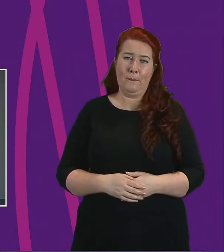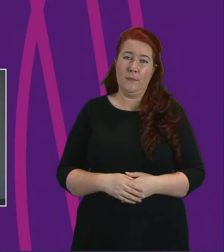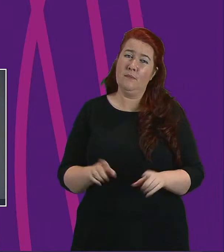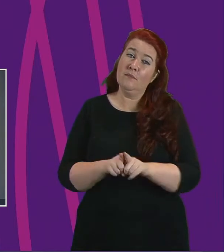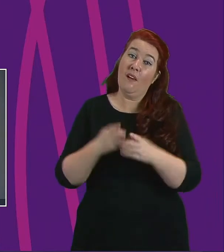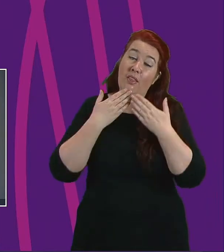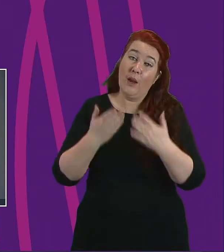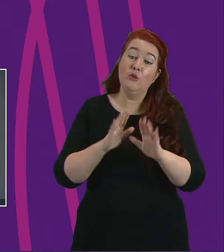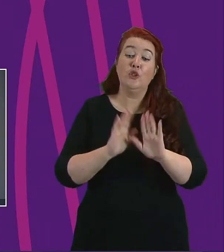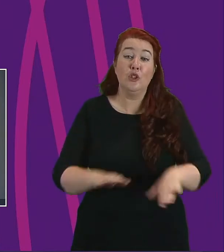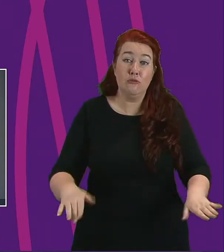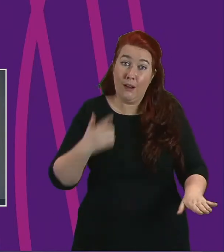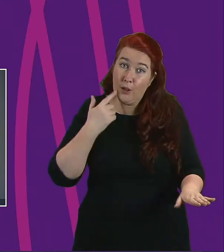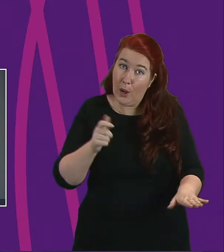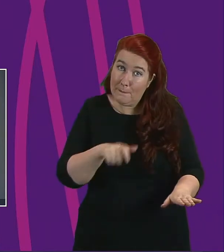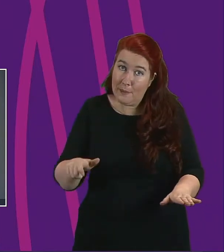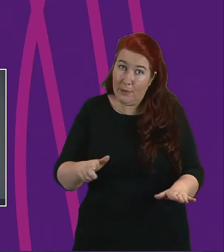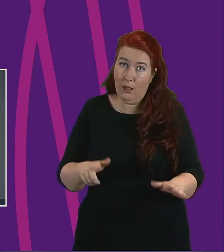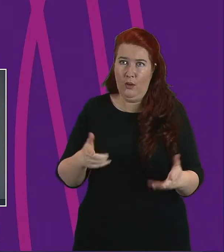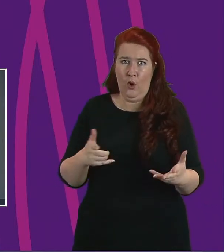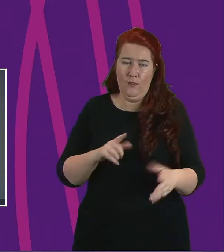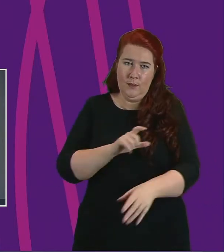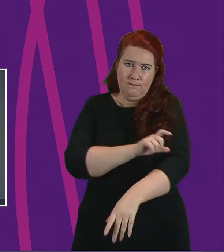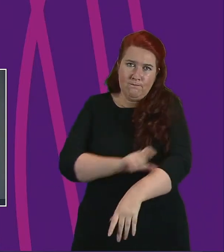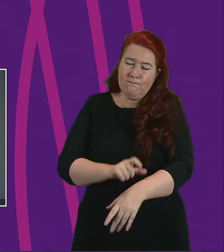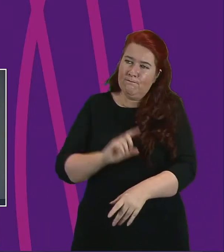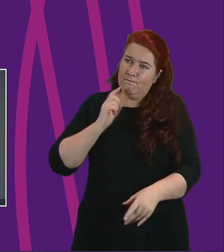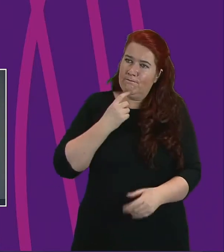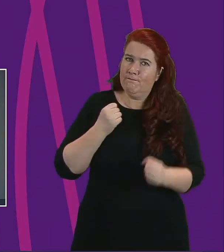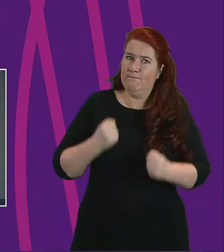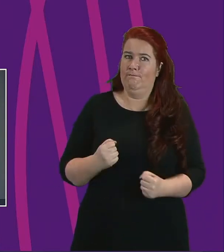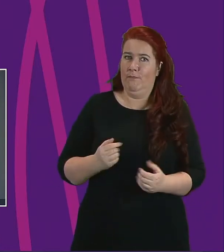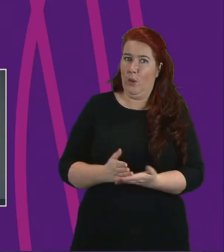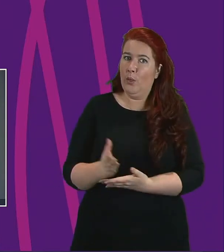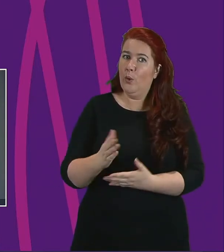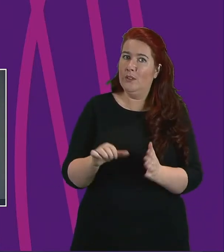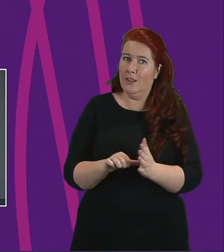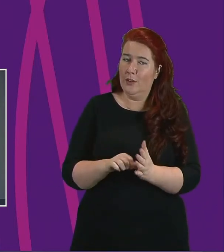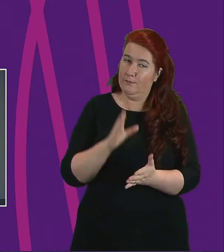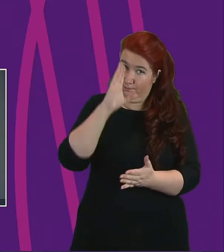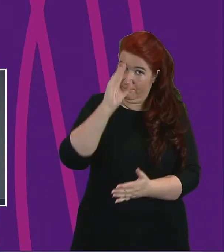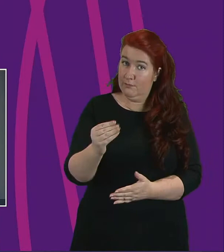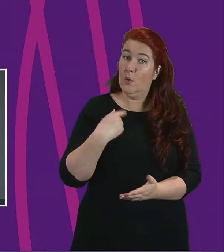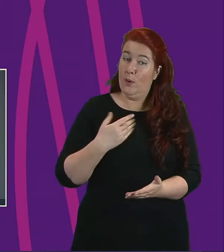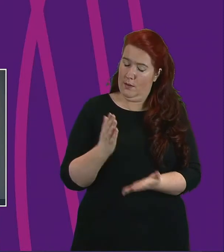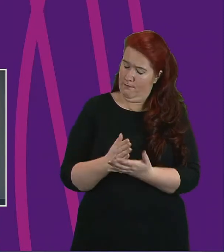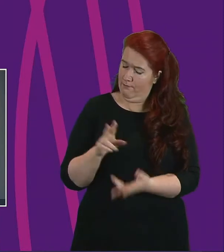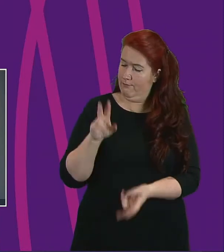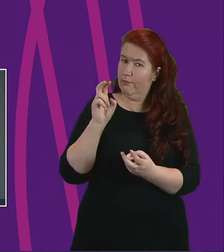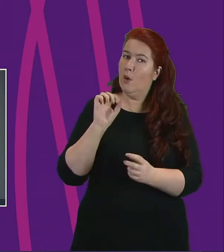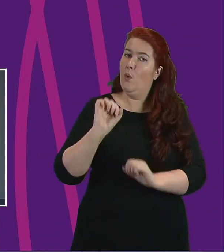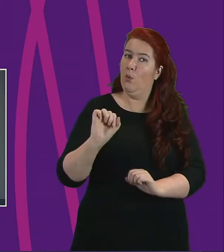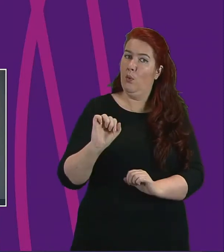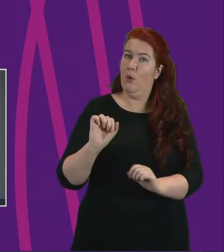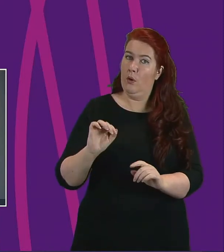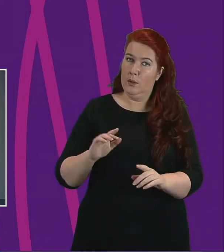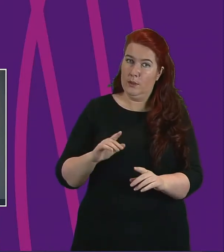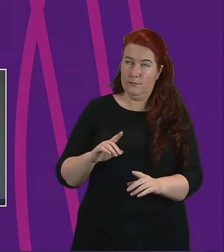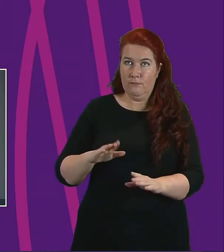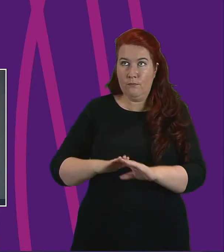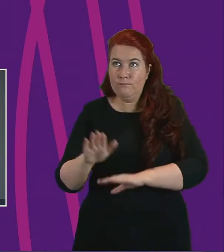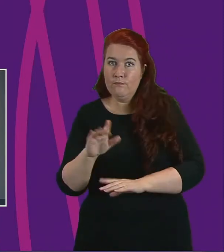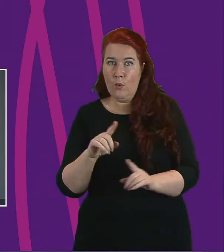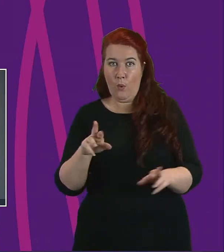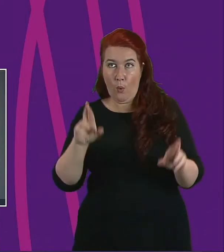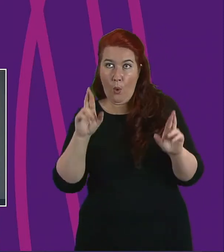their resilience during these difficult days and assure them that we are listening carefully to their concerns and hopes about how we plan